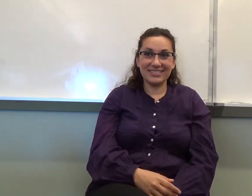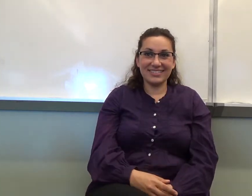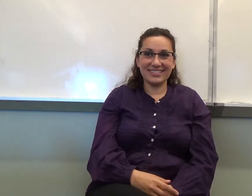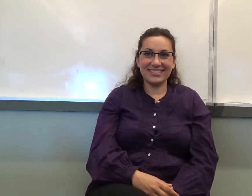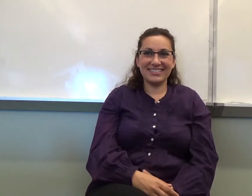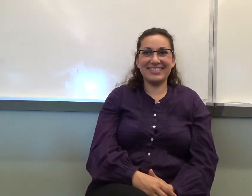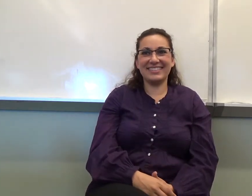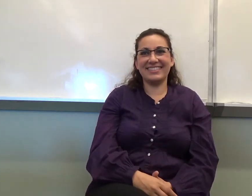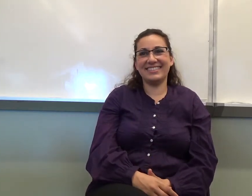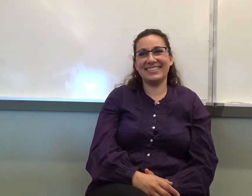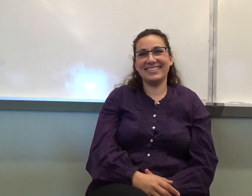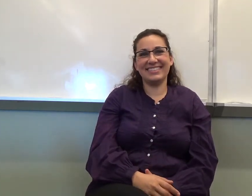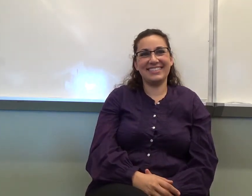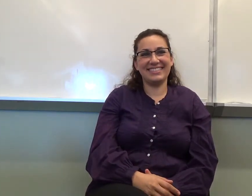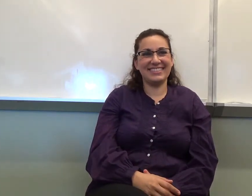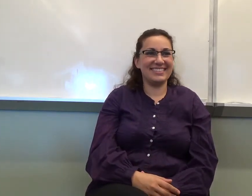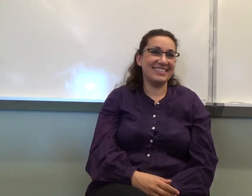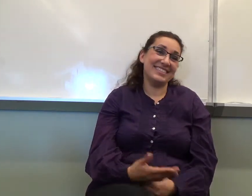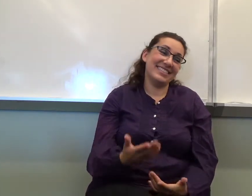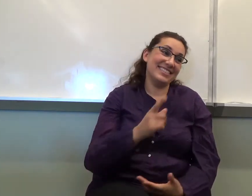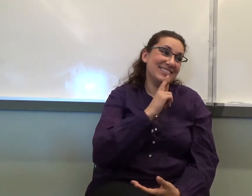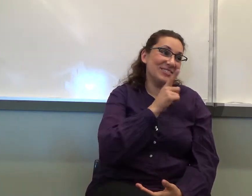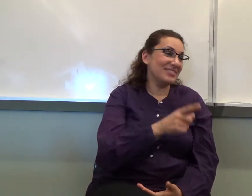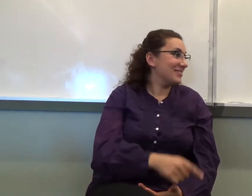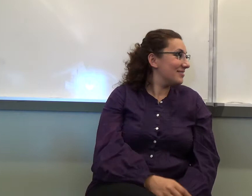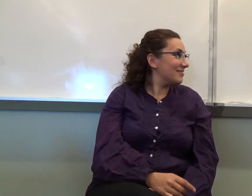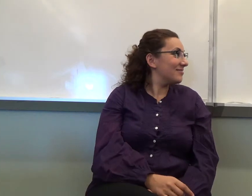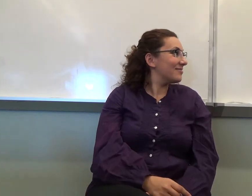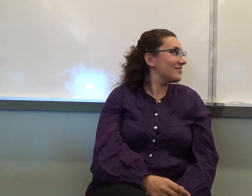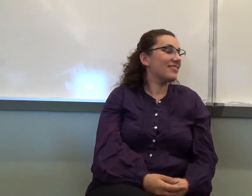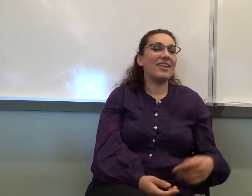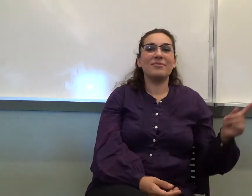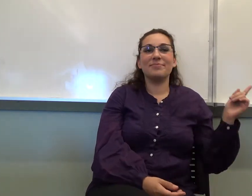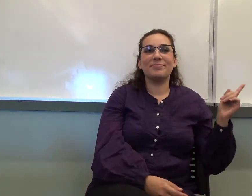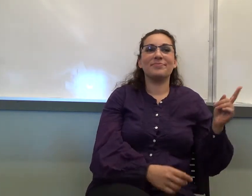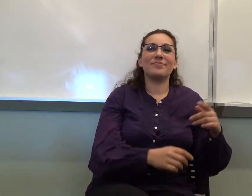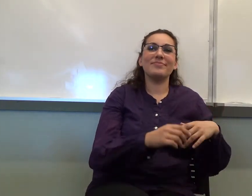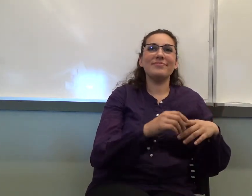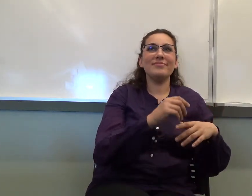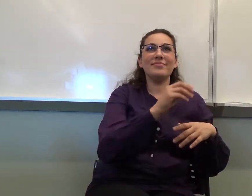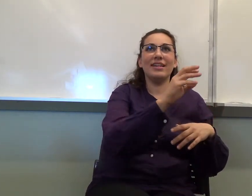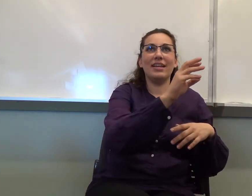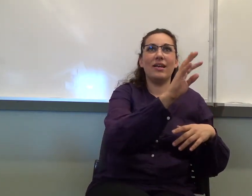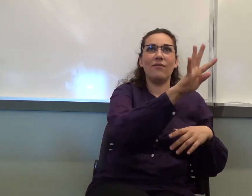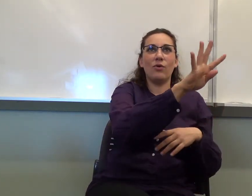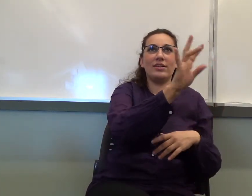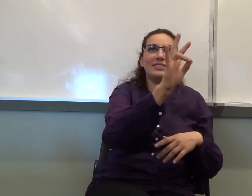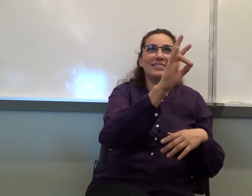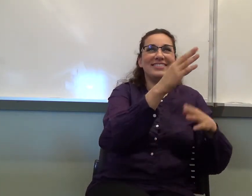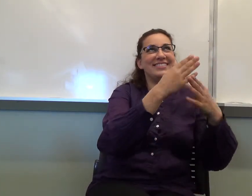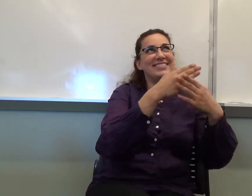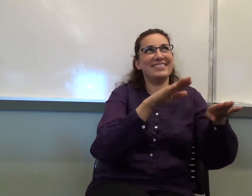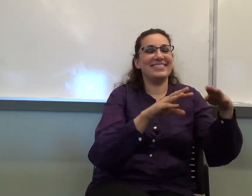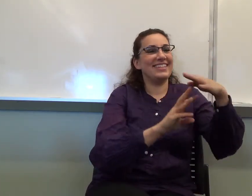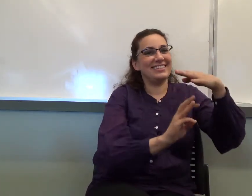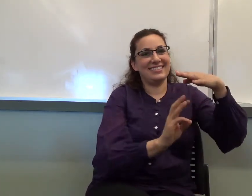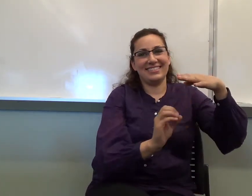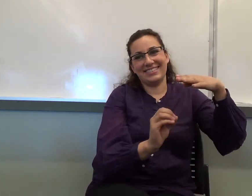to divide this by 60, and 60 or 47 divided by 60 is how much?